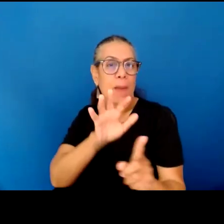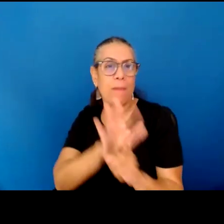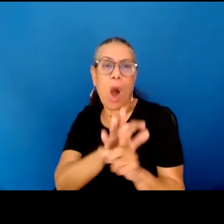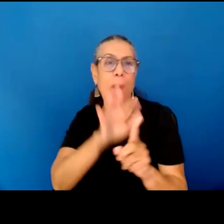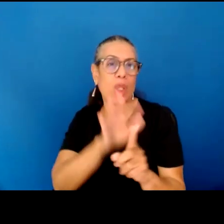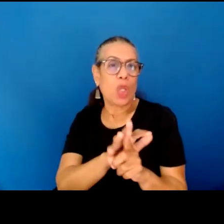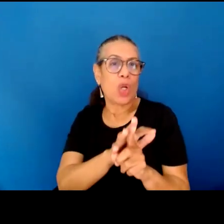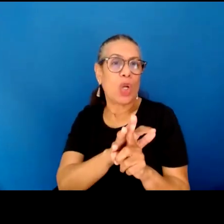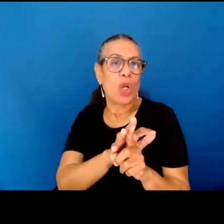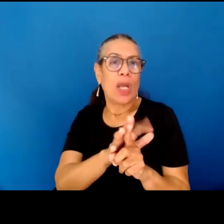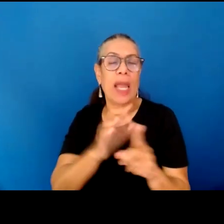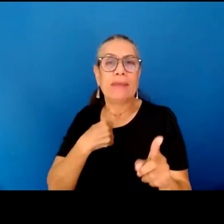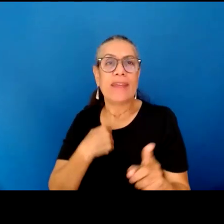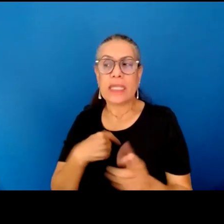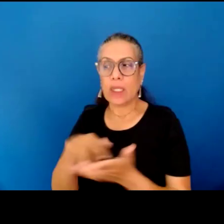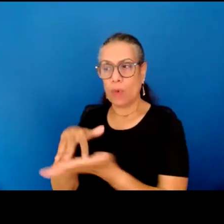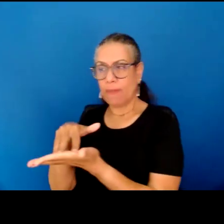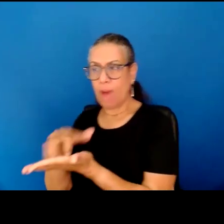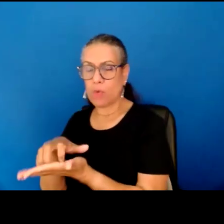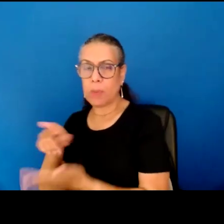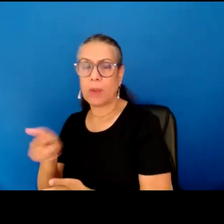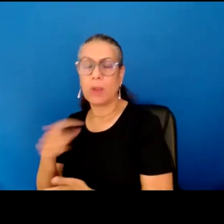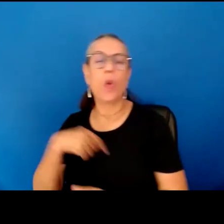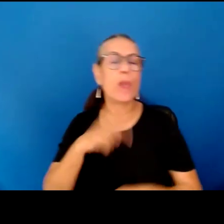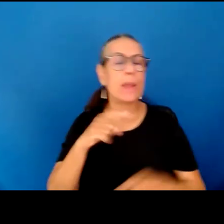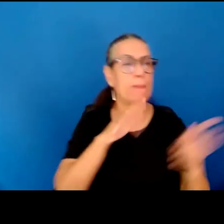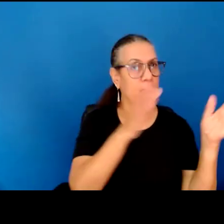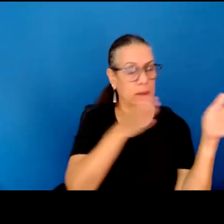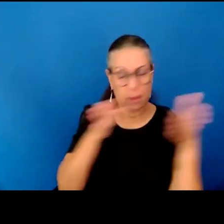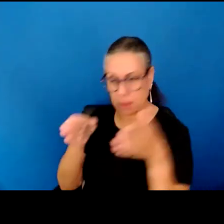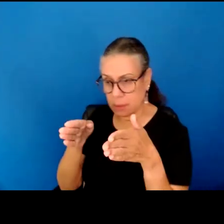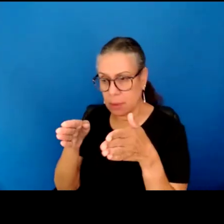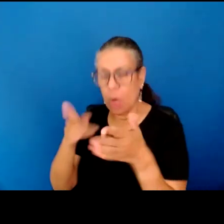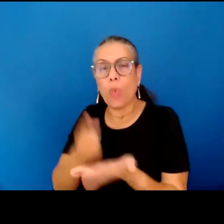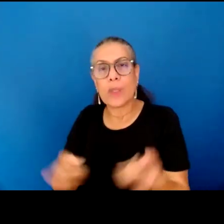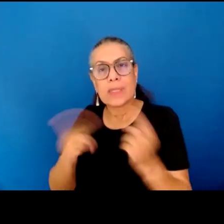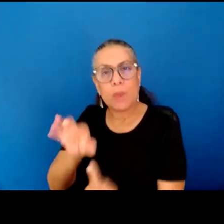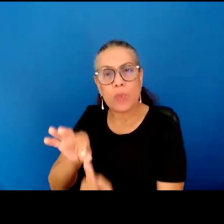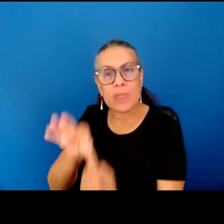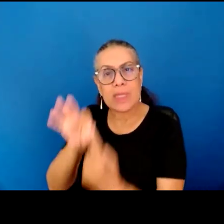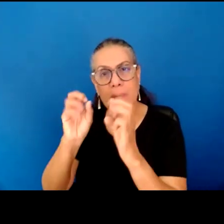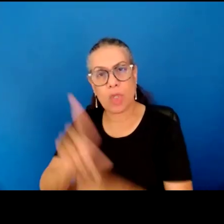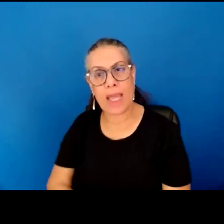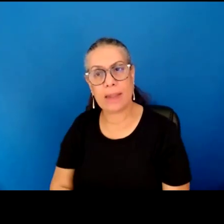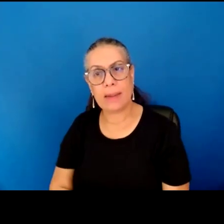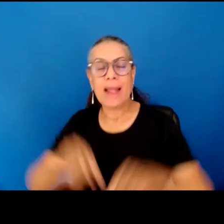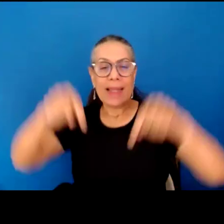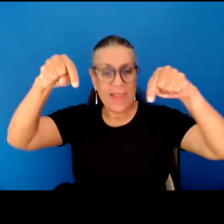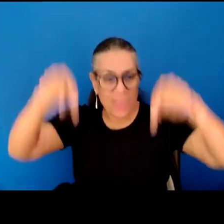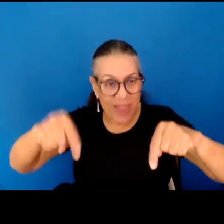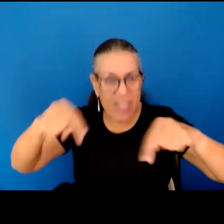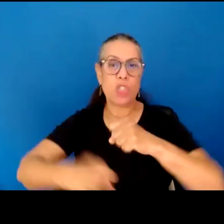of vulnerability in the city. We must actively steer away from this tendency. Let this be the